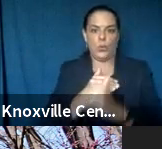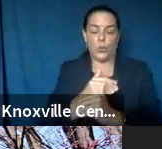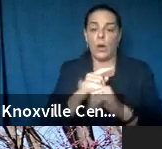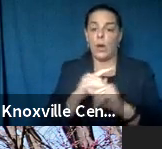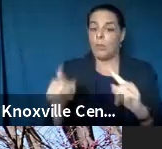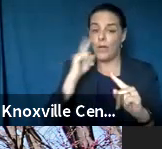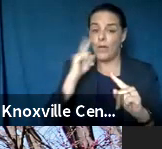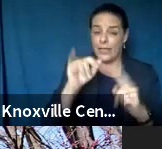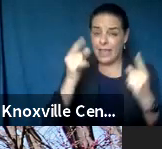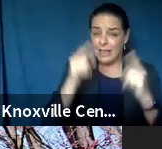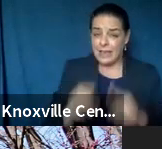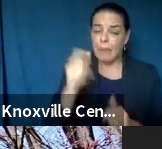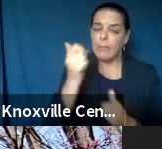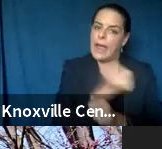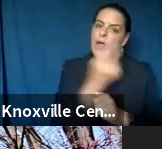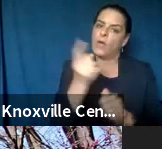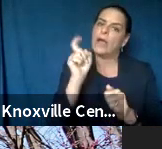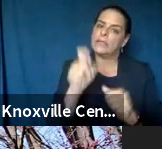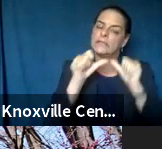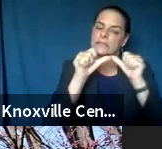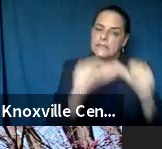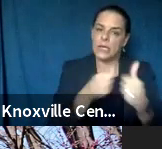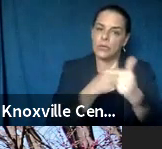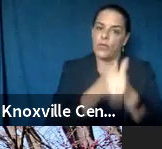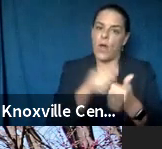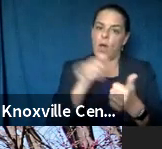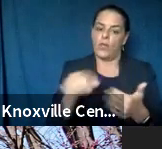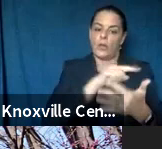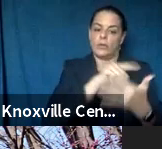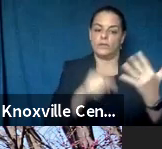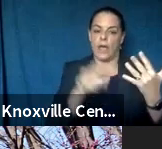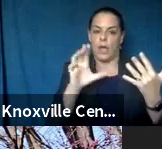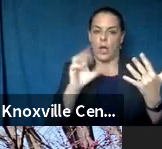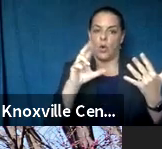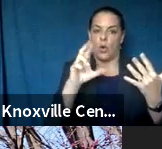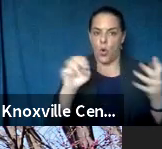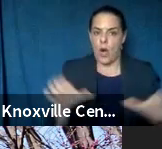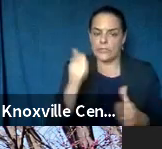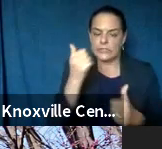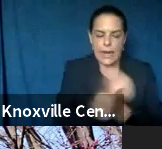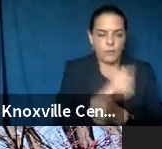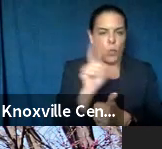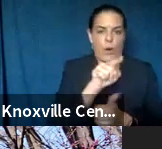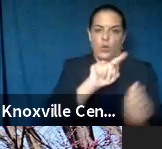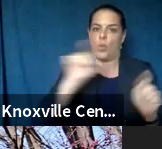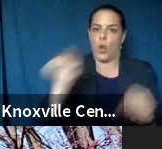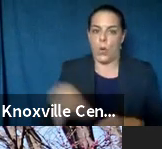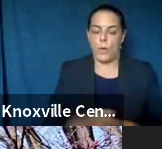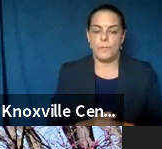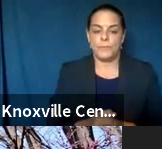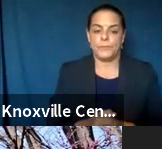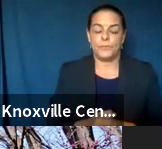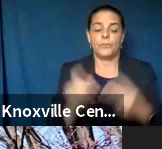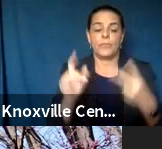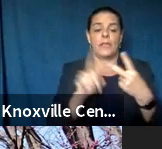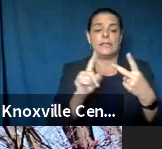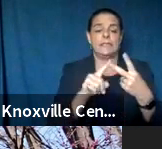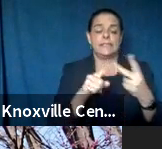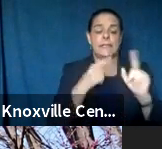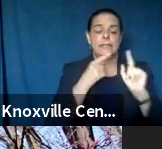this to happen, everyone needs to continue to follow the 5 core actions everywhere you go. Our second